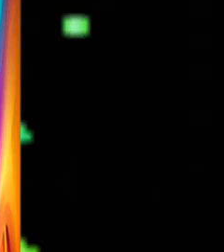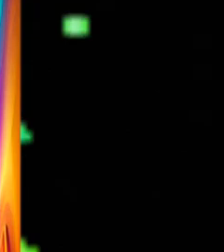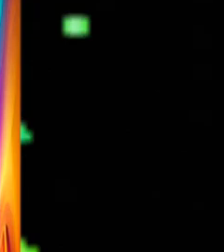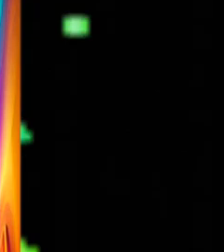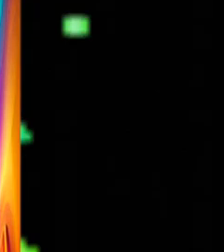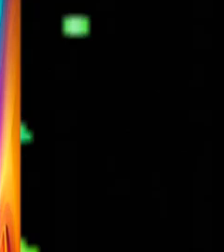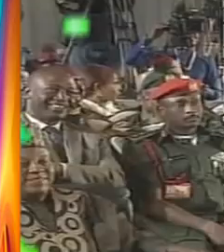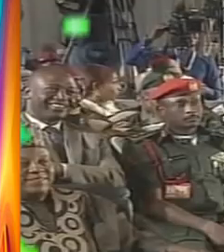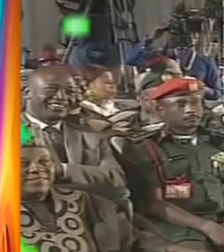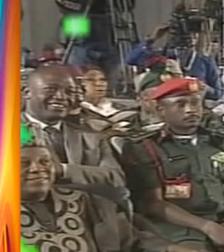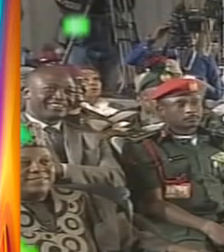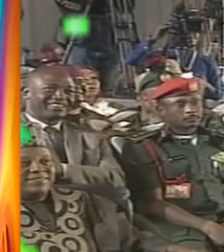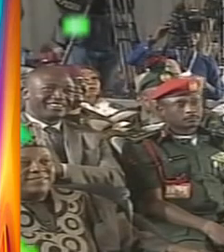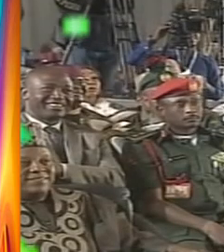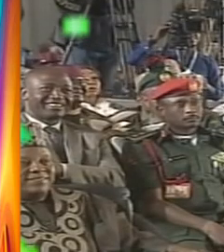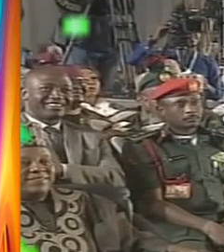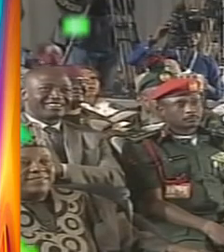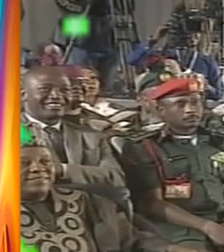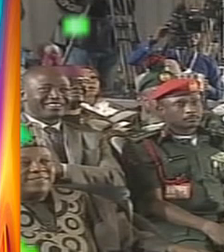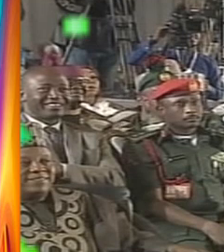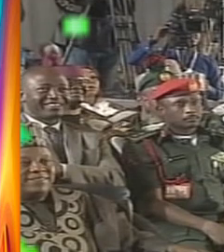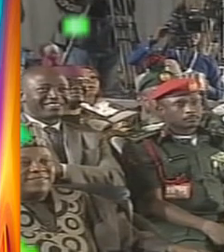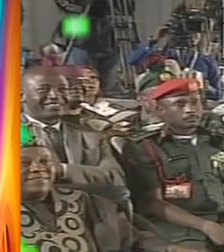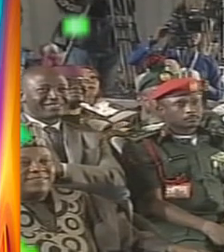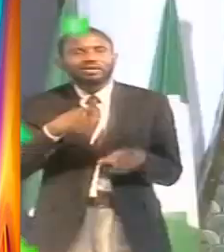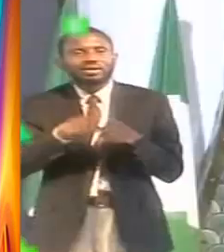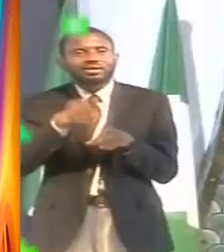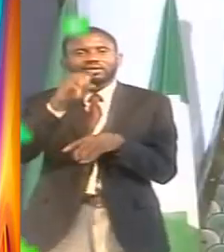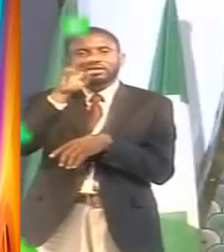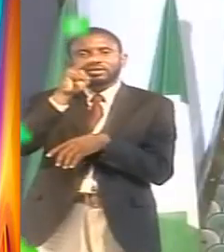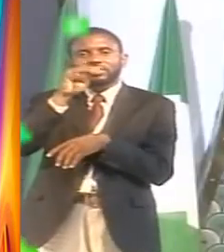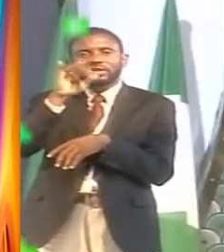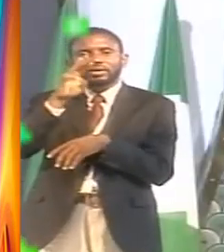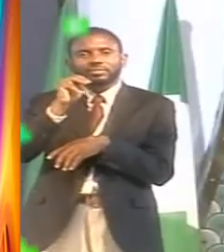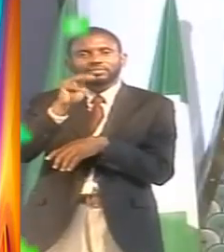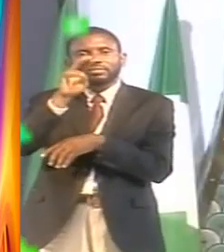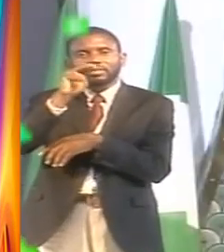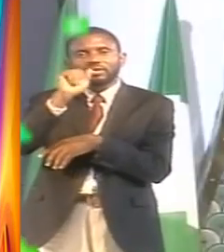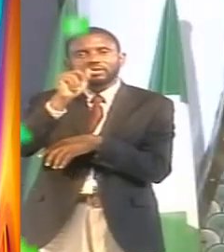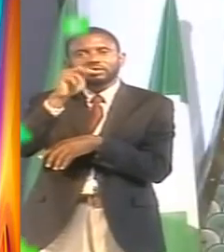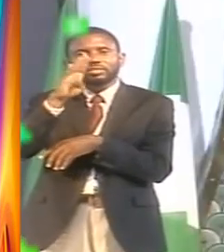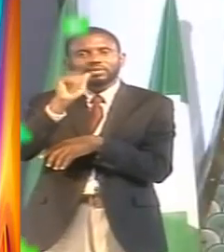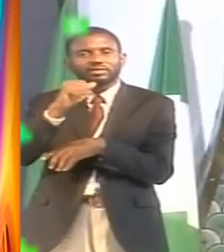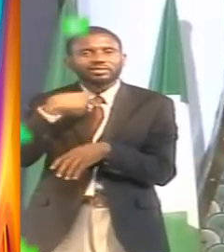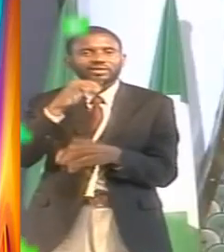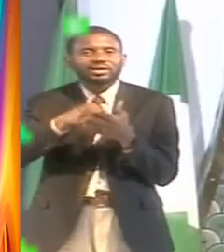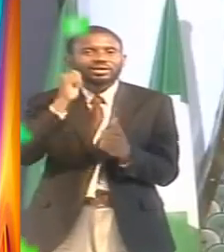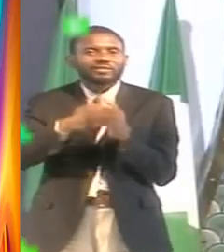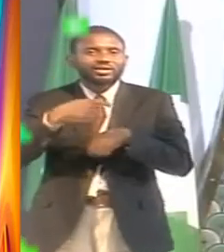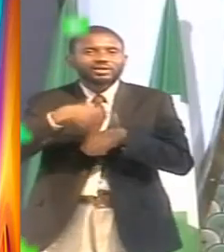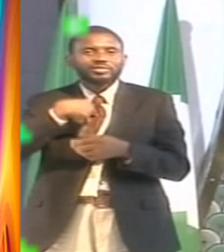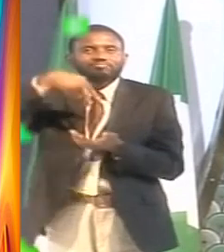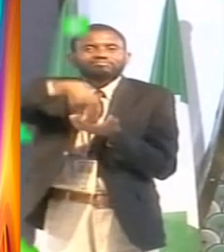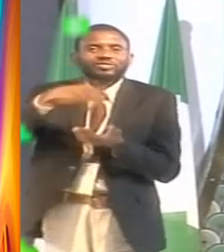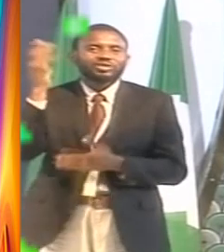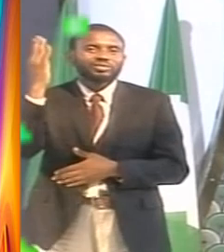I feel like Miriam Makeba, the late Miriam Makeba. She said that every time I stand up to speak, they will